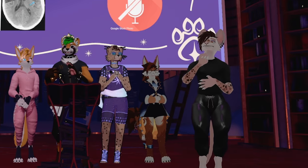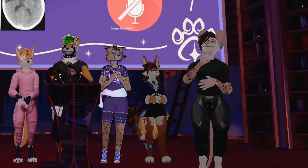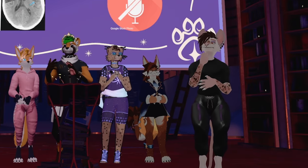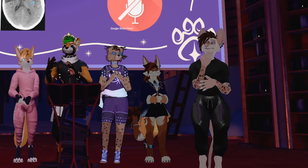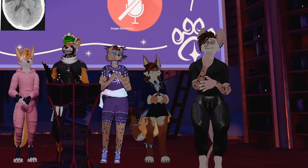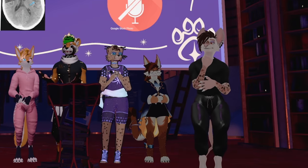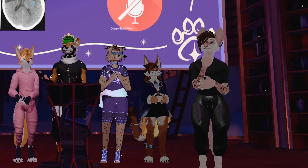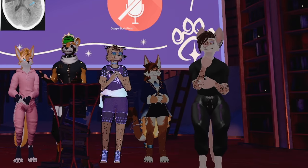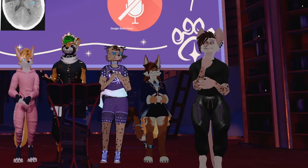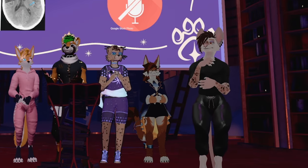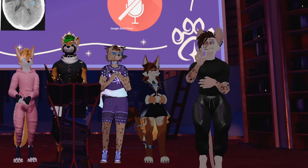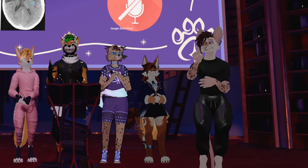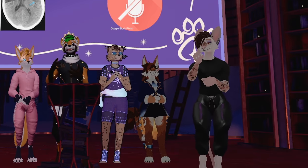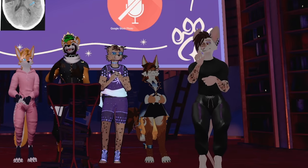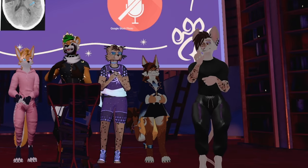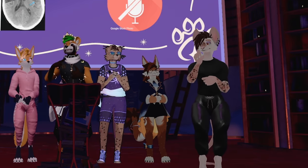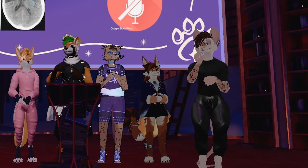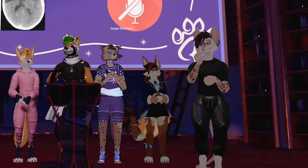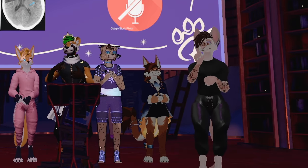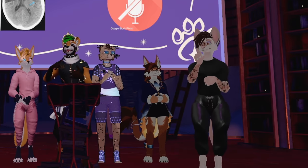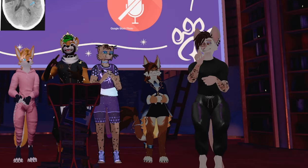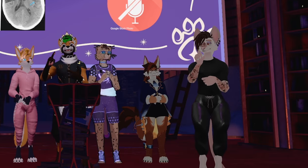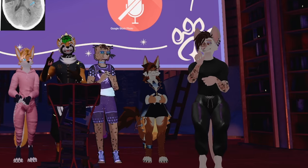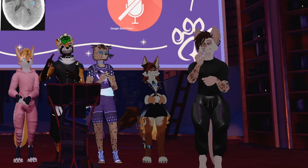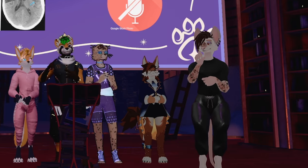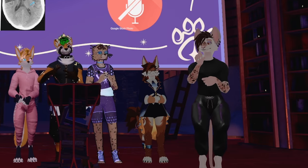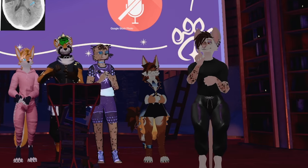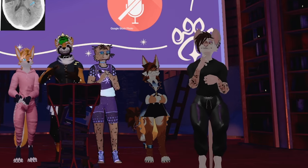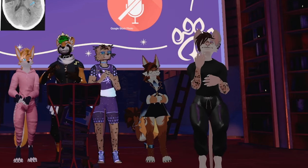diagnosable condition, whether it is physical,